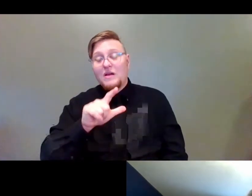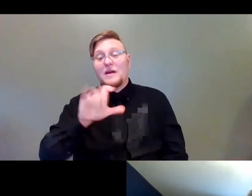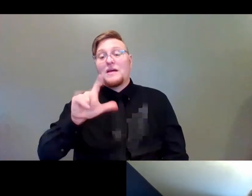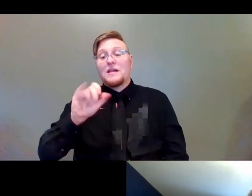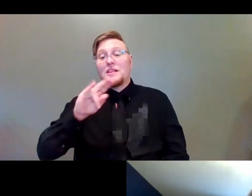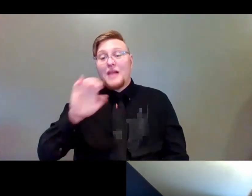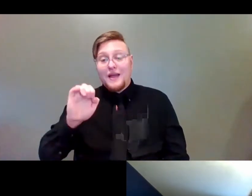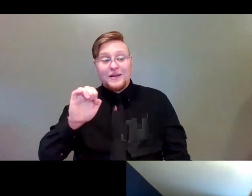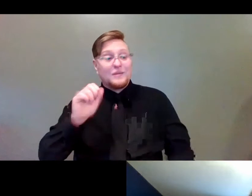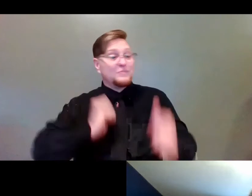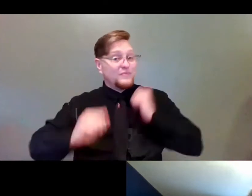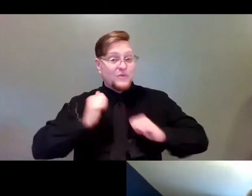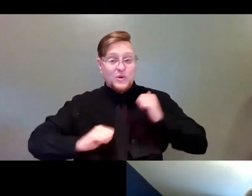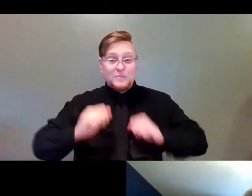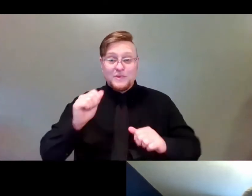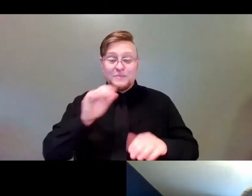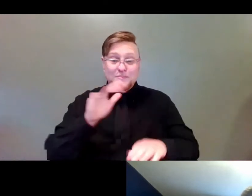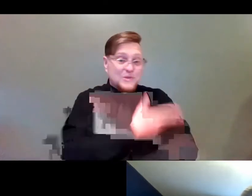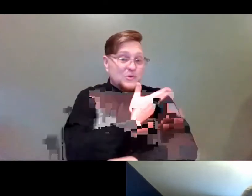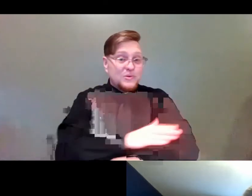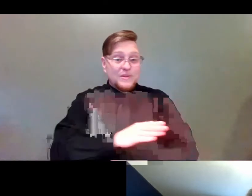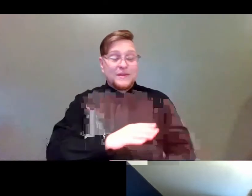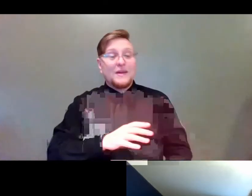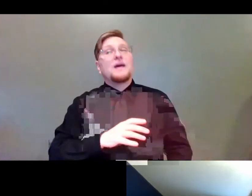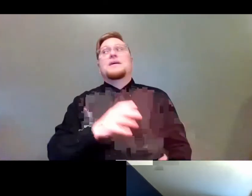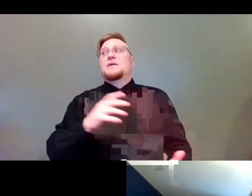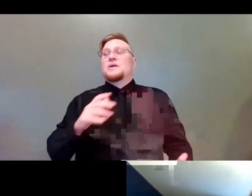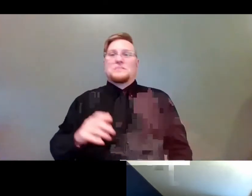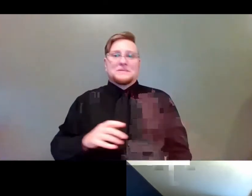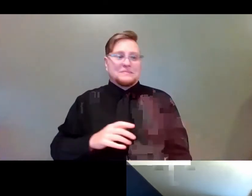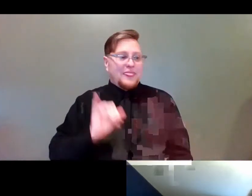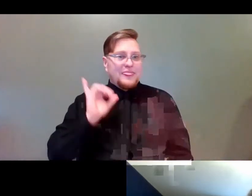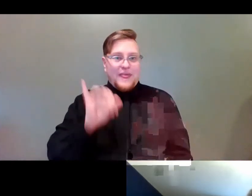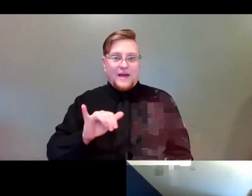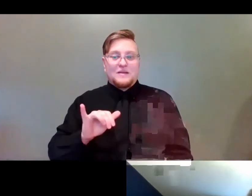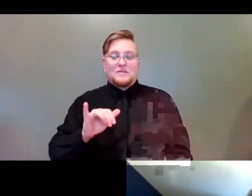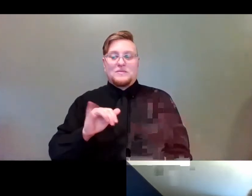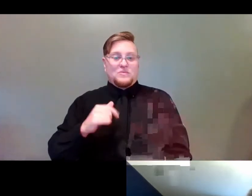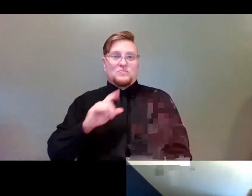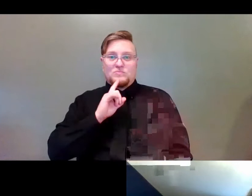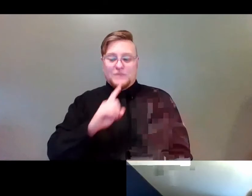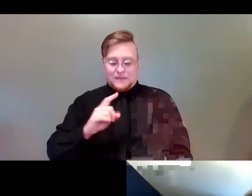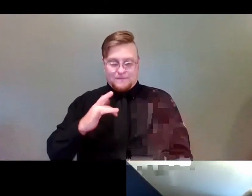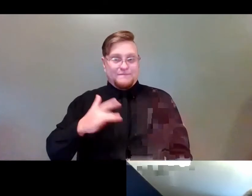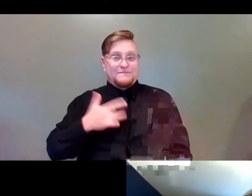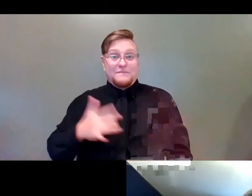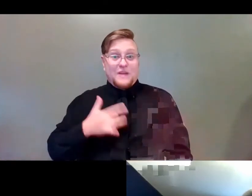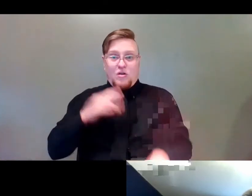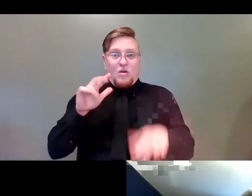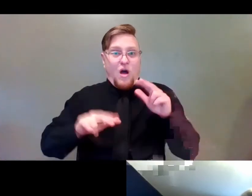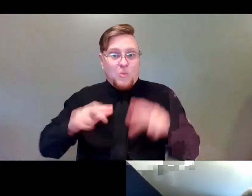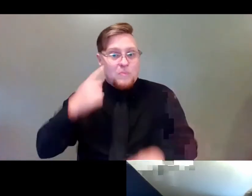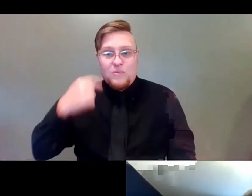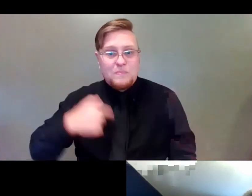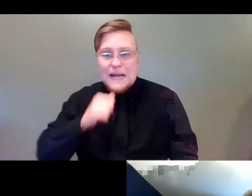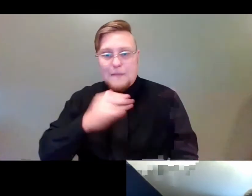it was probably, talk about the wild women being out of their comfort zone. That was probably the biggest thing out of my comfort zone, because this is not what